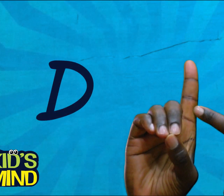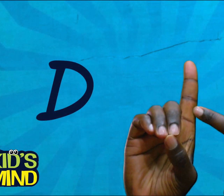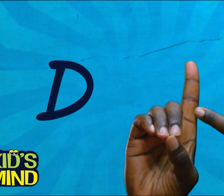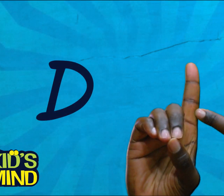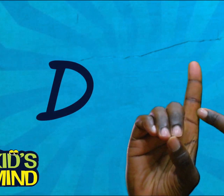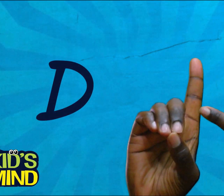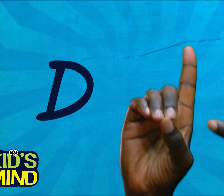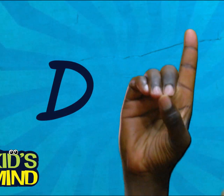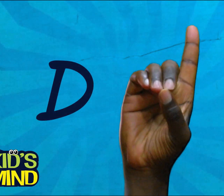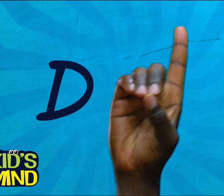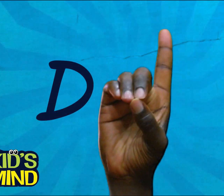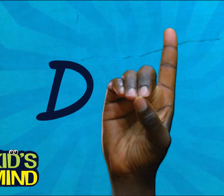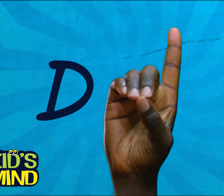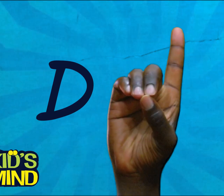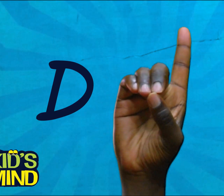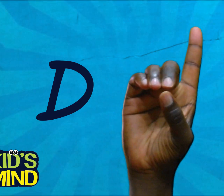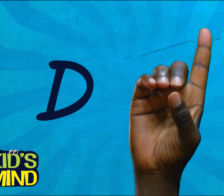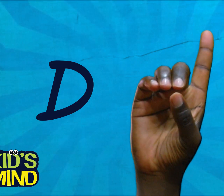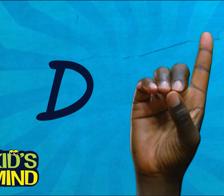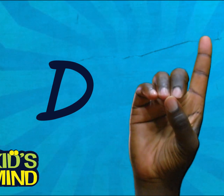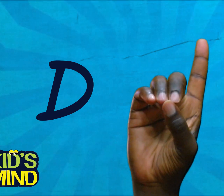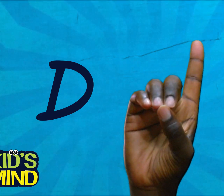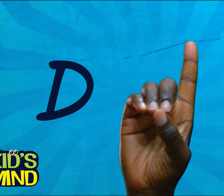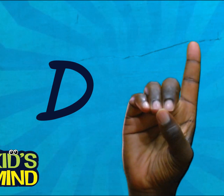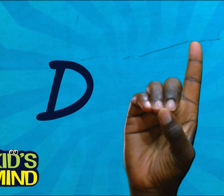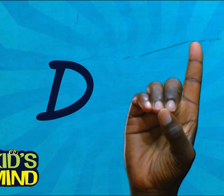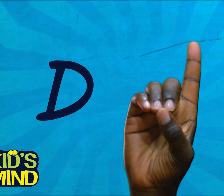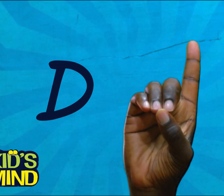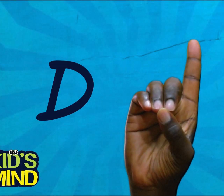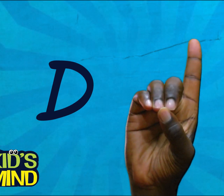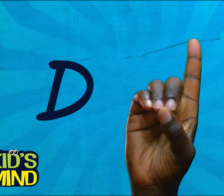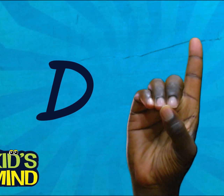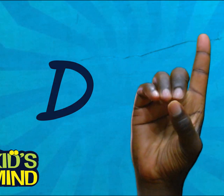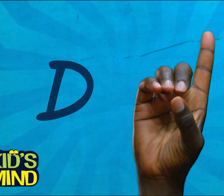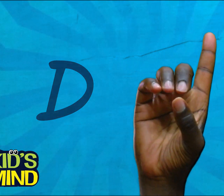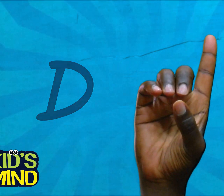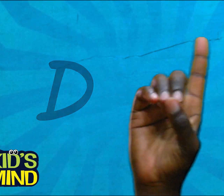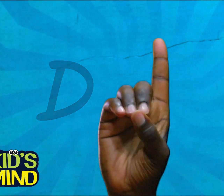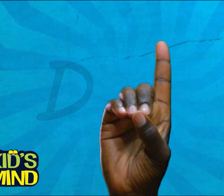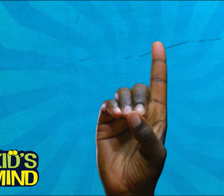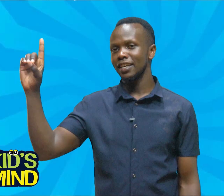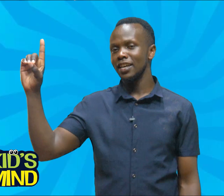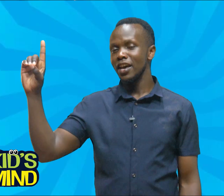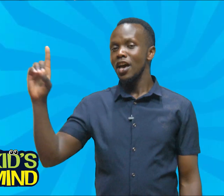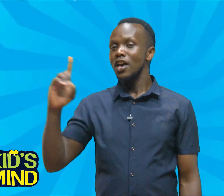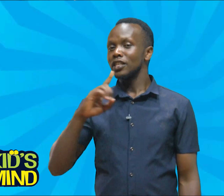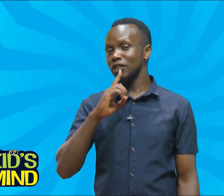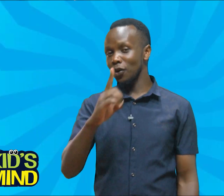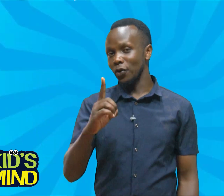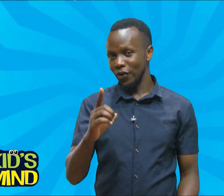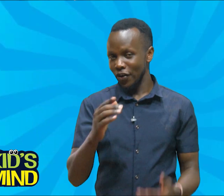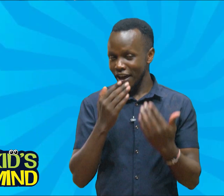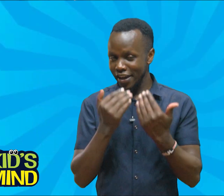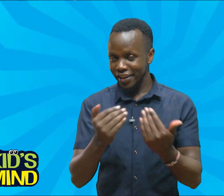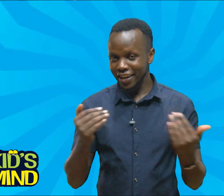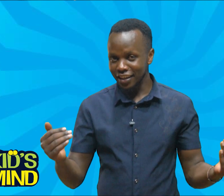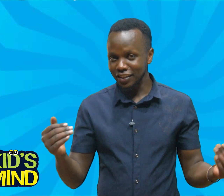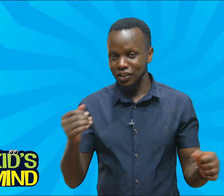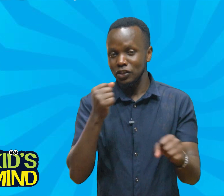finger facing up. So this is how you sign letter D. So, kids,